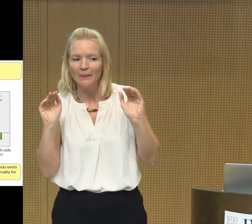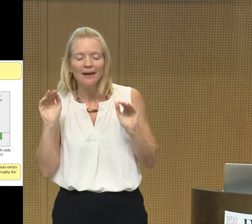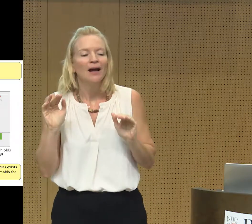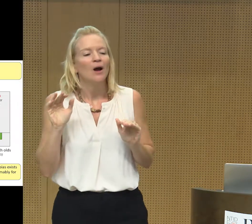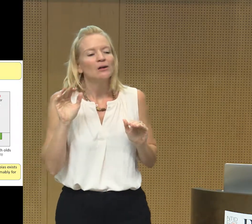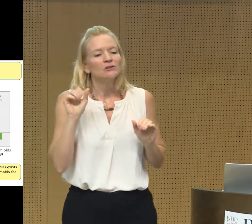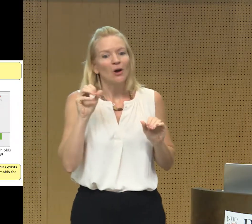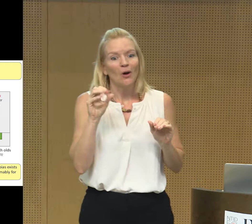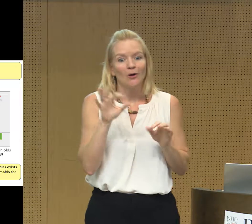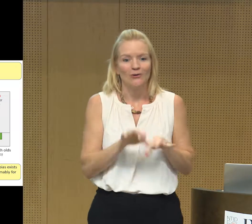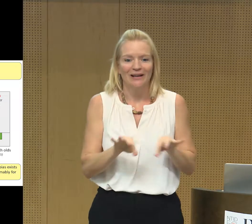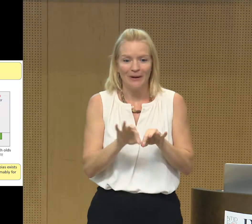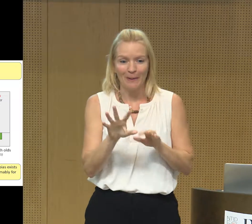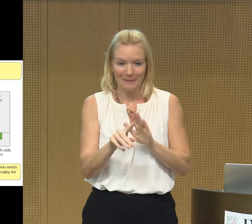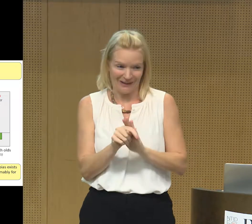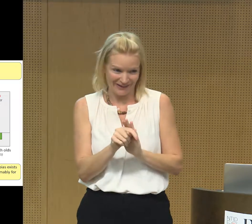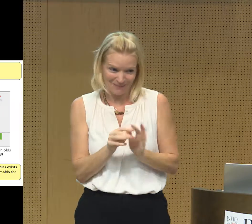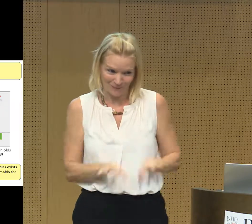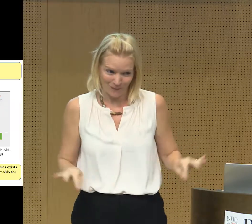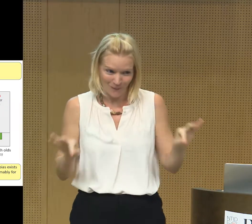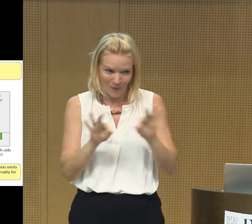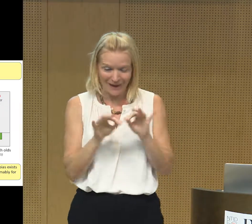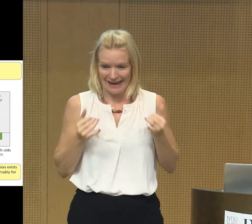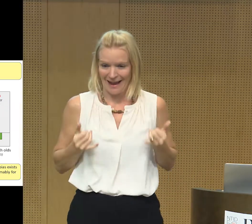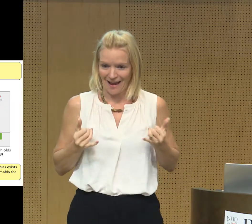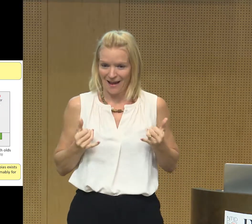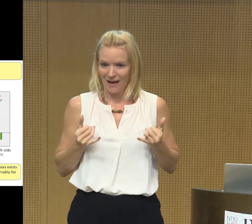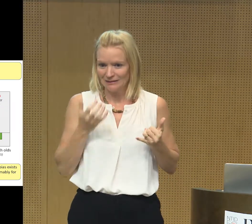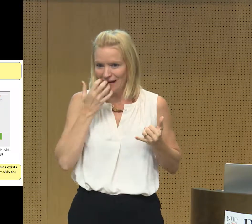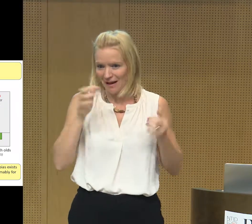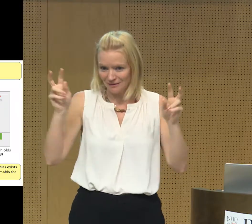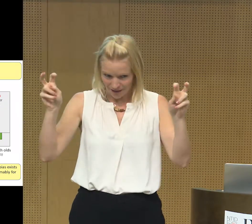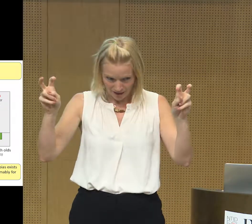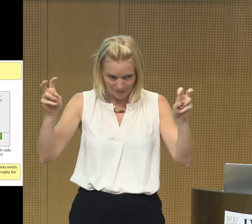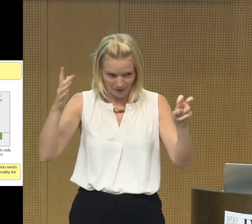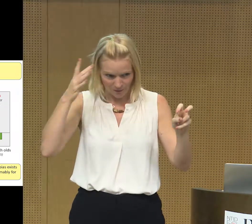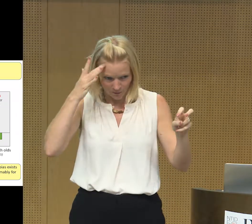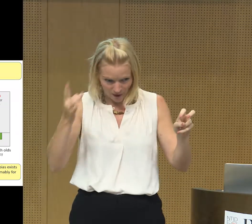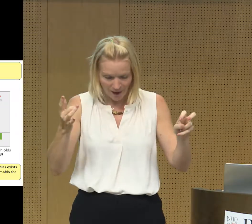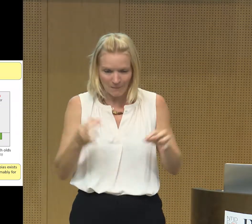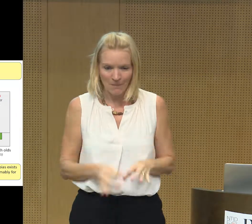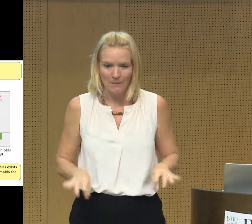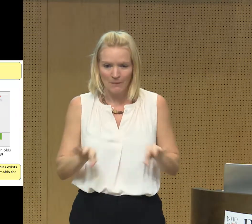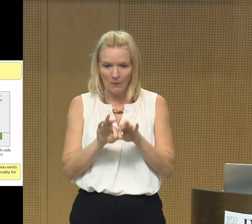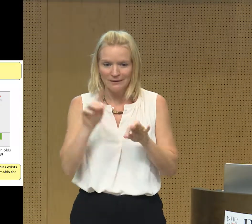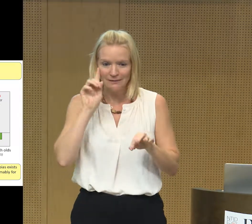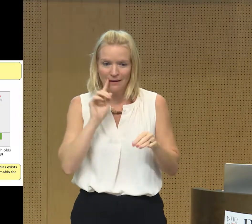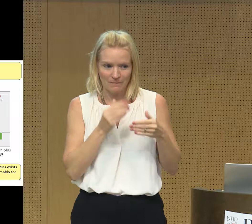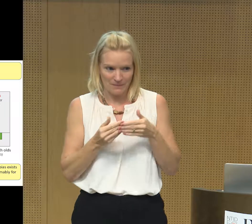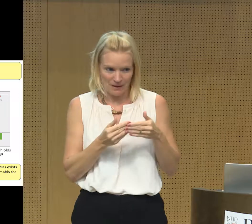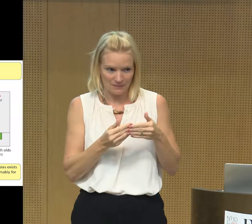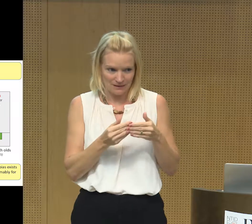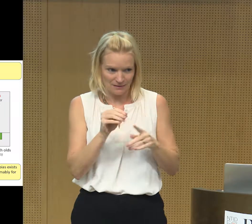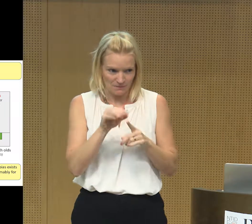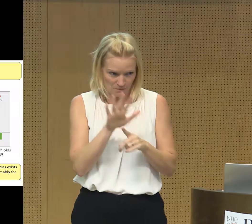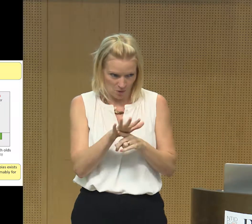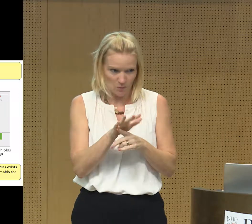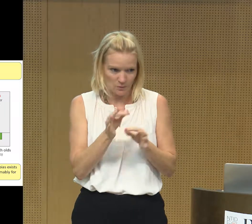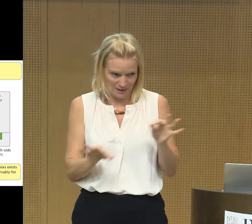great. So the critical period is really important. It's a very hot topic right now because when babies are born